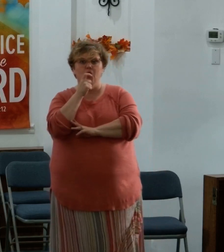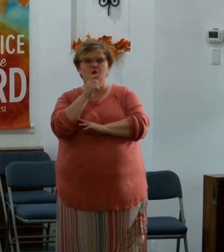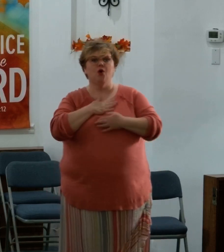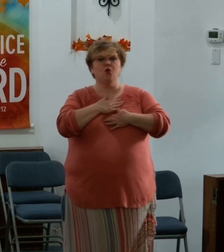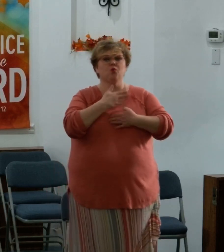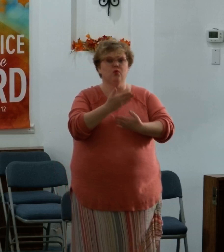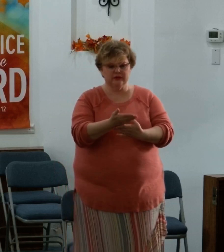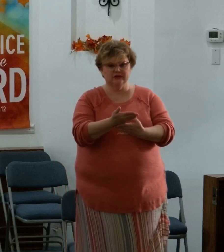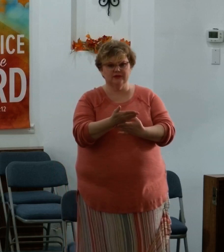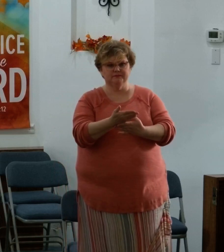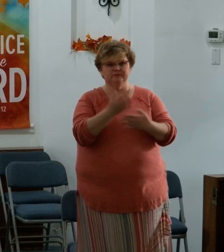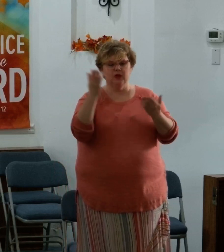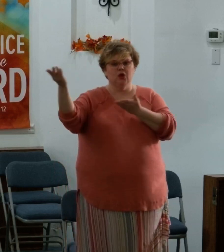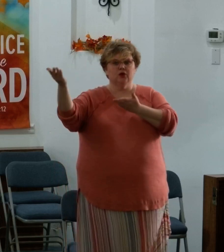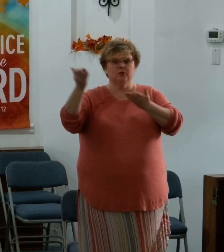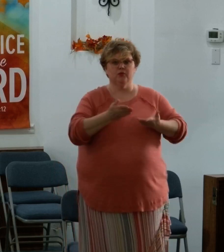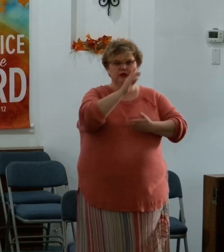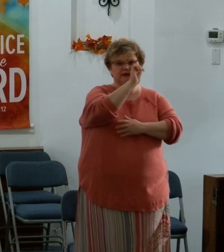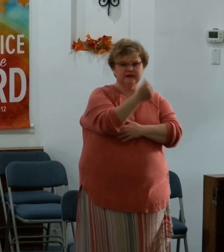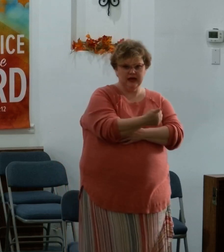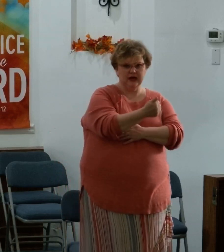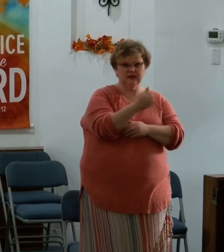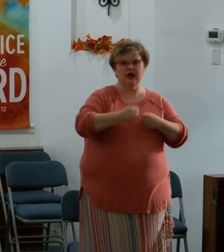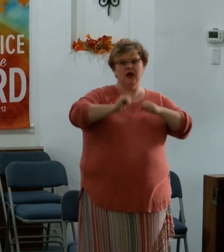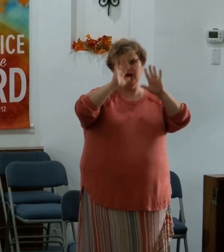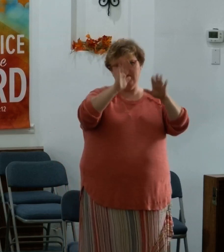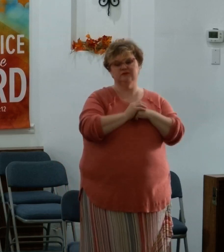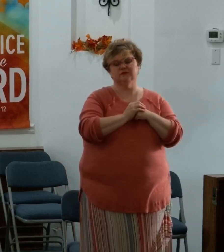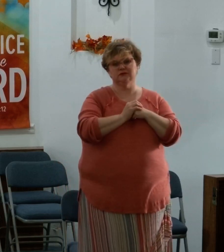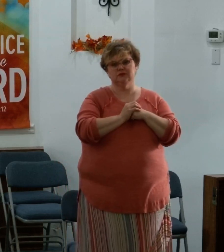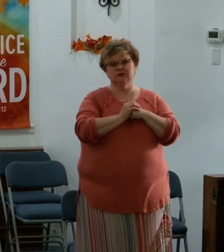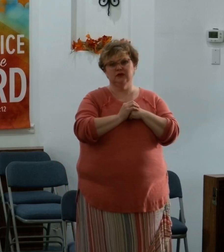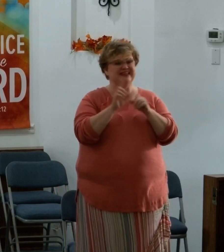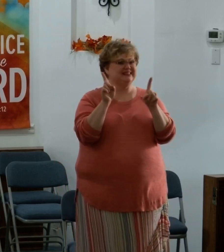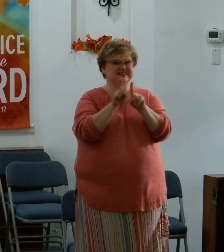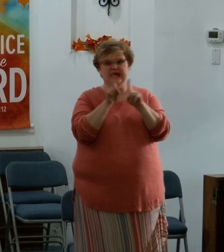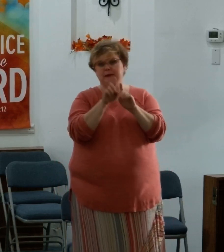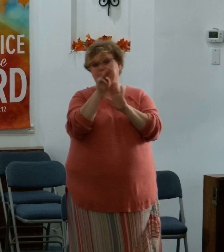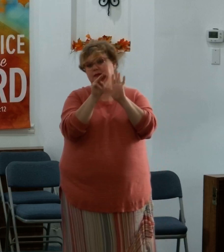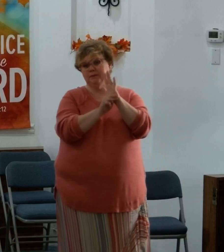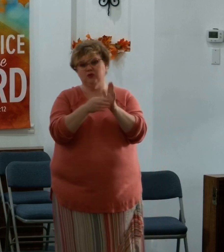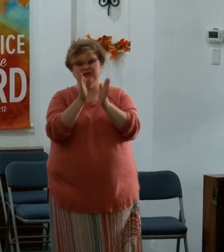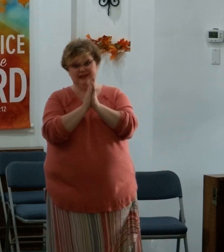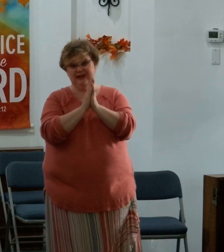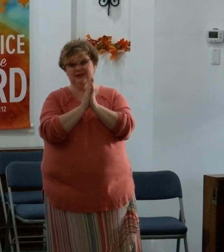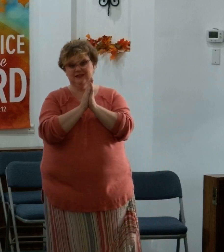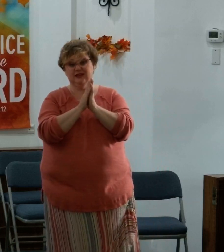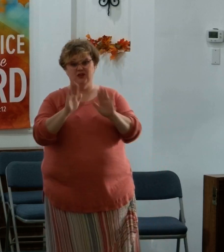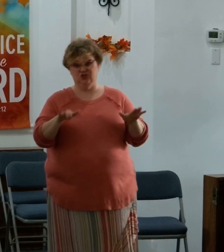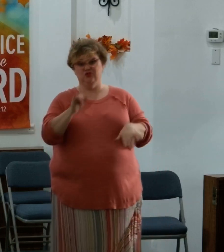heart to bring their tithes and their offerings. just like Moses asked the children